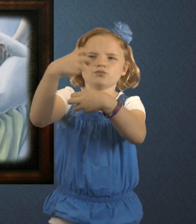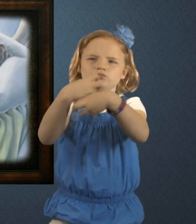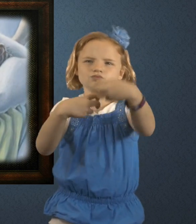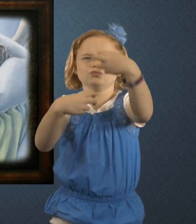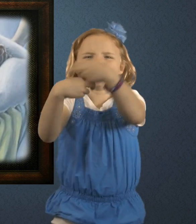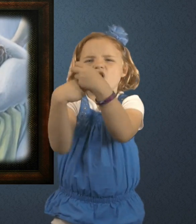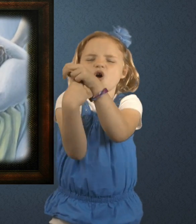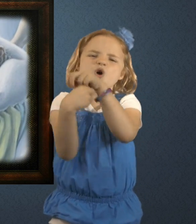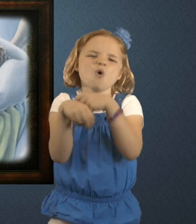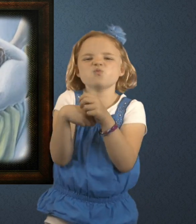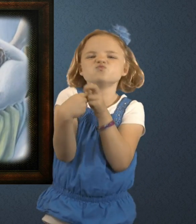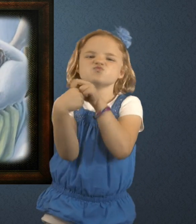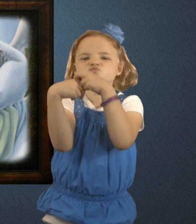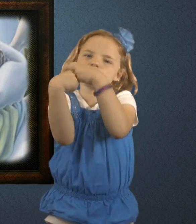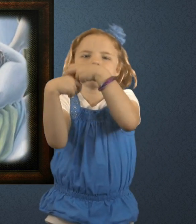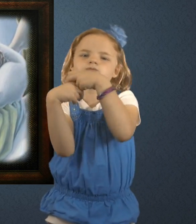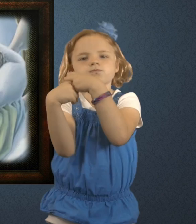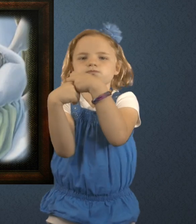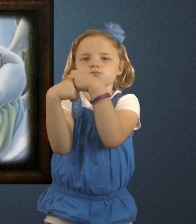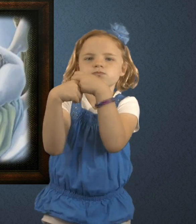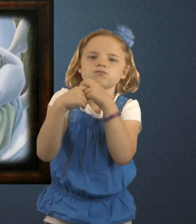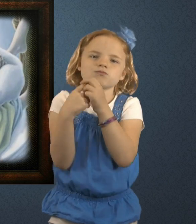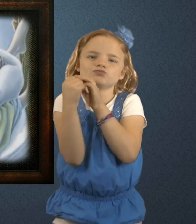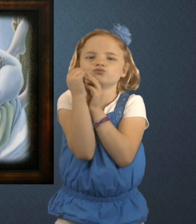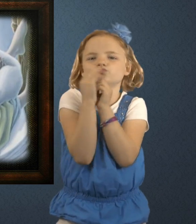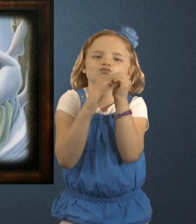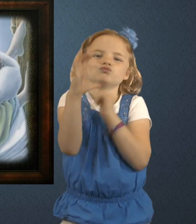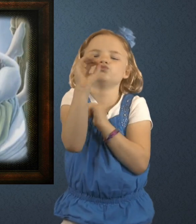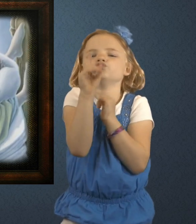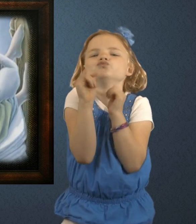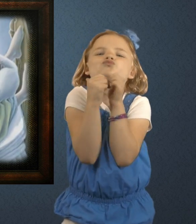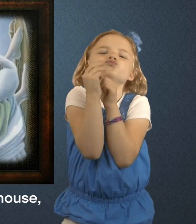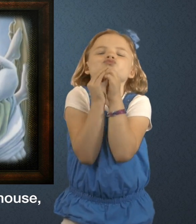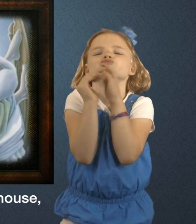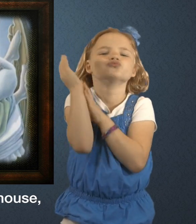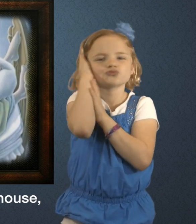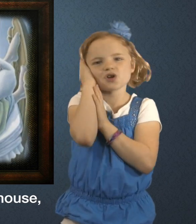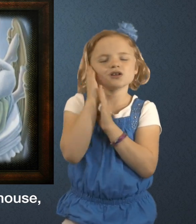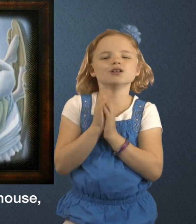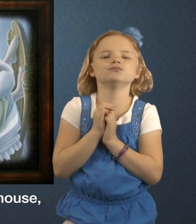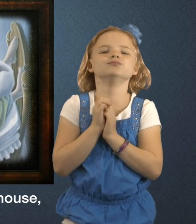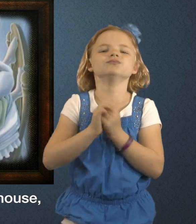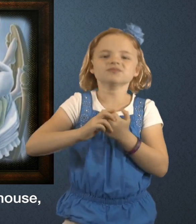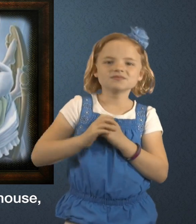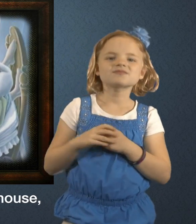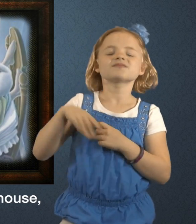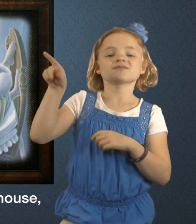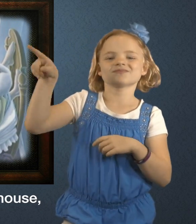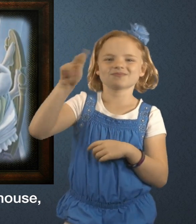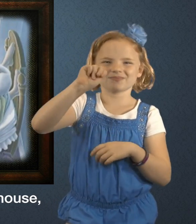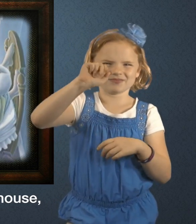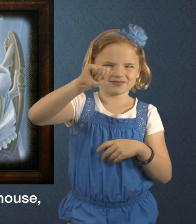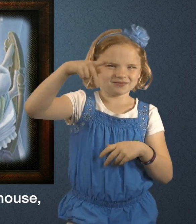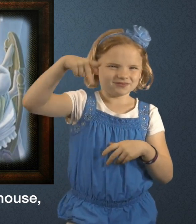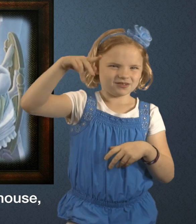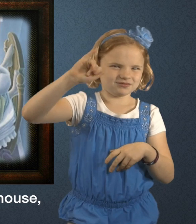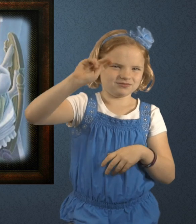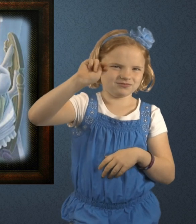on a snoring granny, on a cozy bed, in a napping house, where